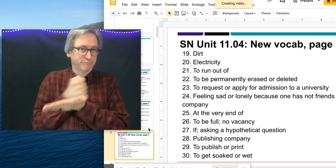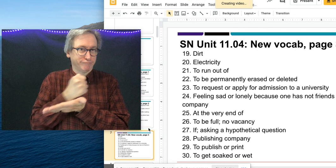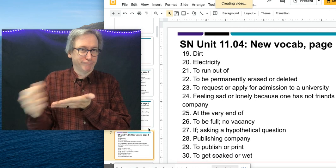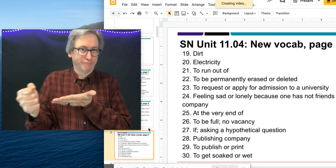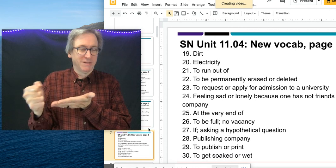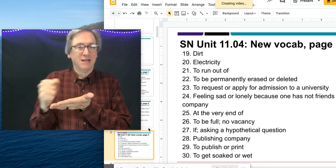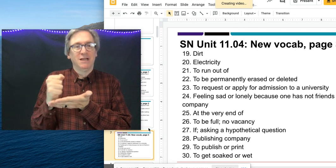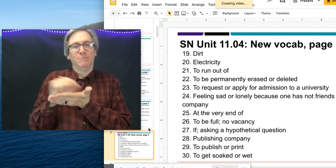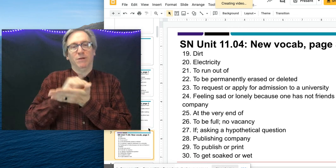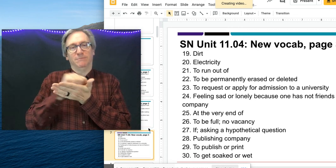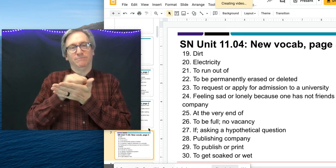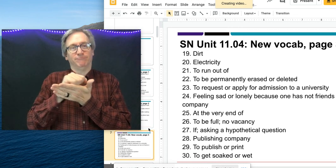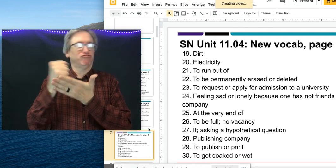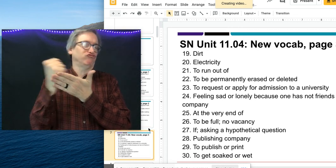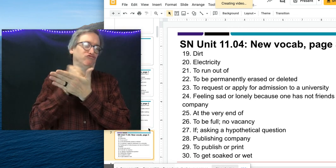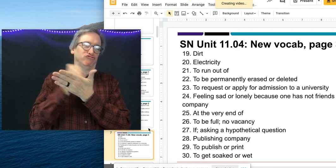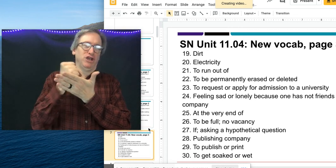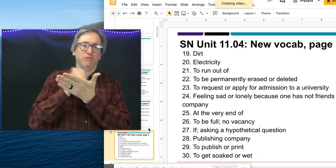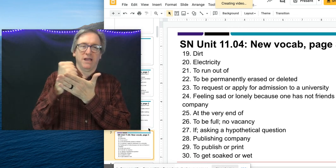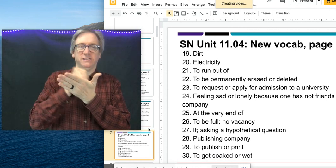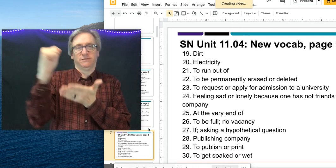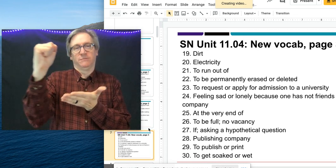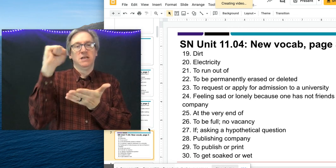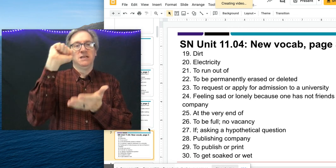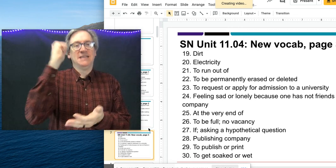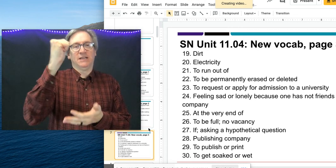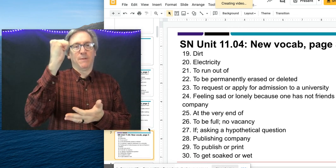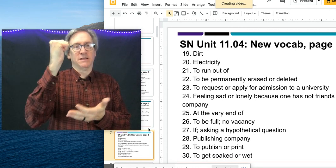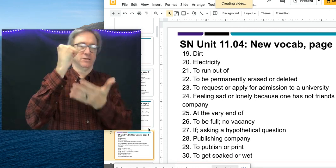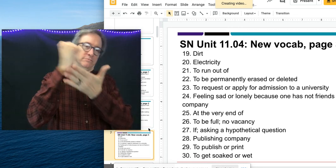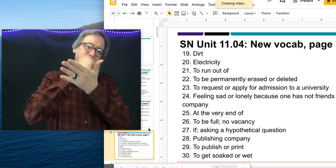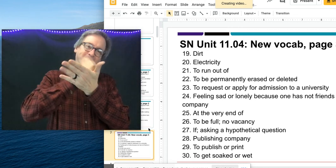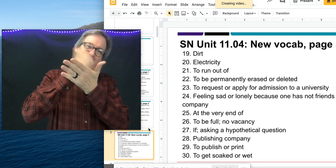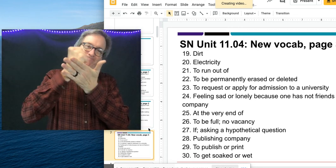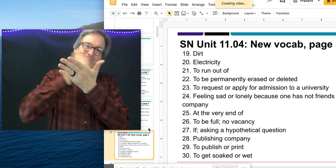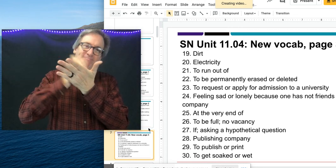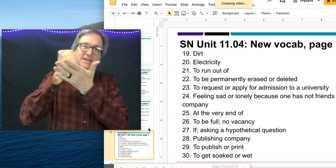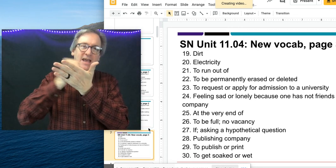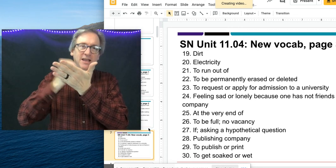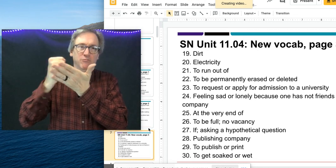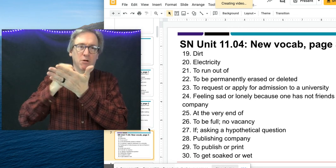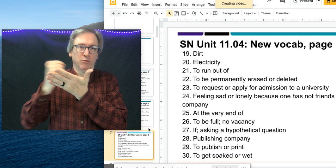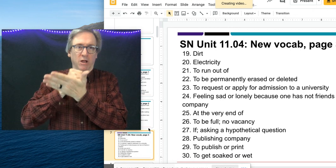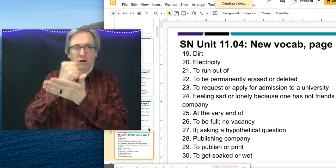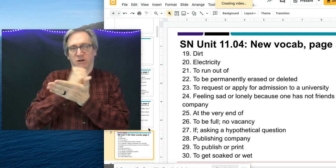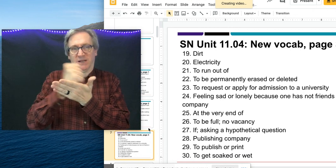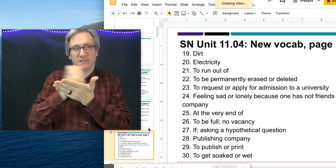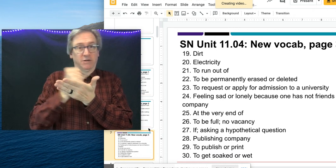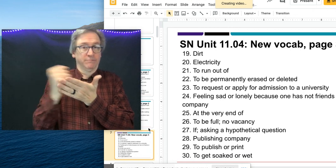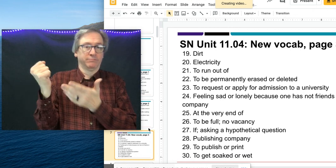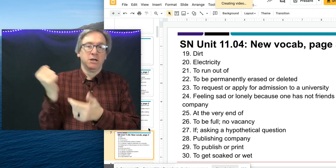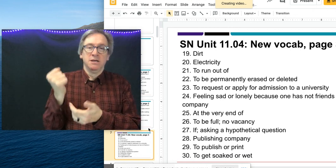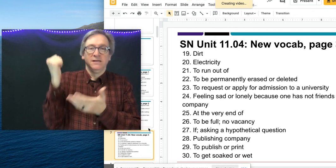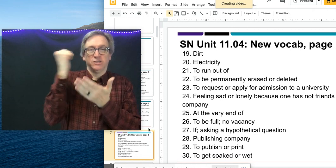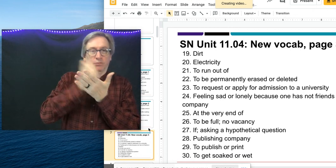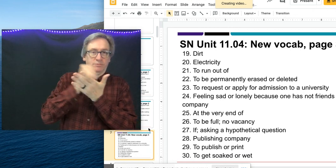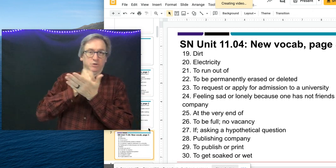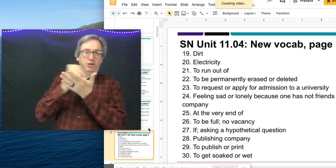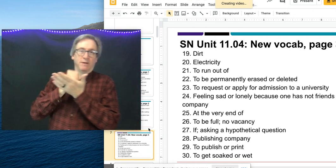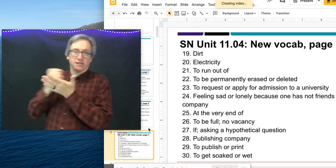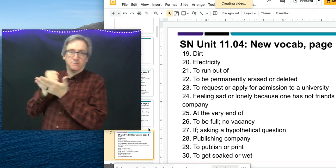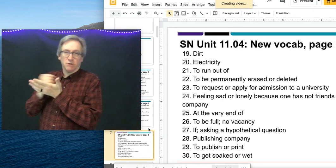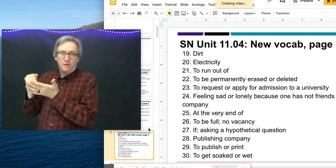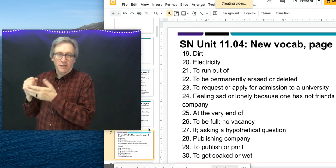card. But erase, take your pencil and rub it real hard and erase it, right? So